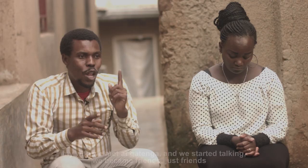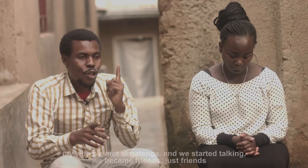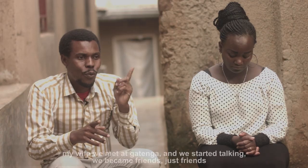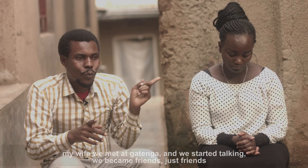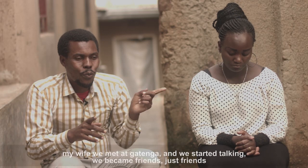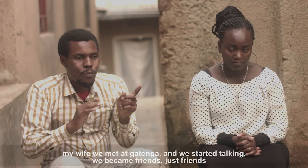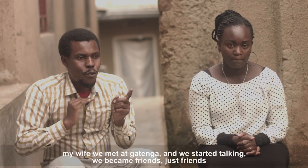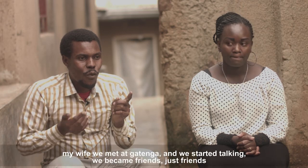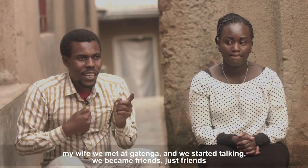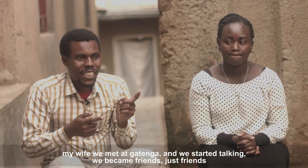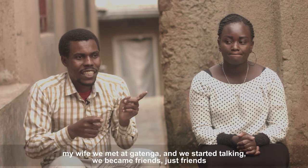When does this deaf relationship